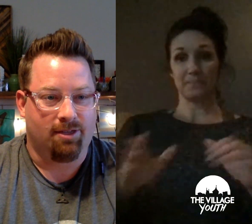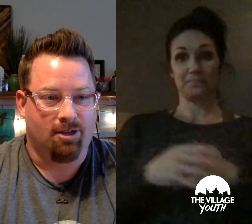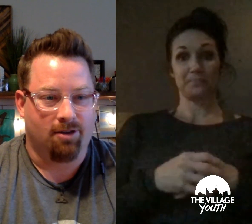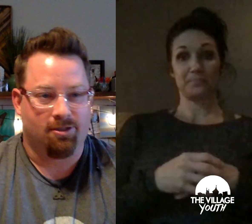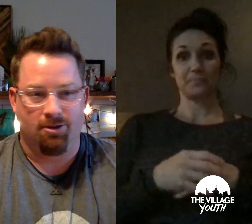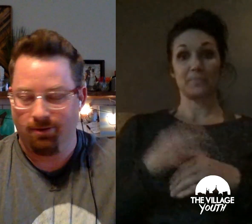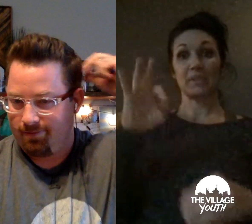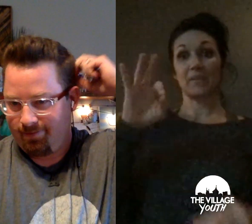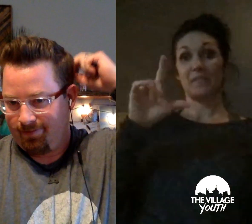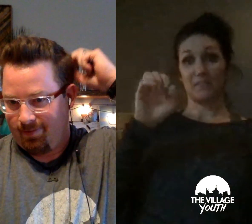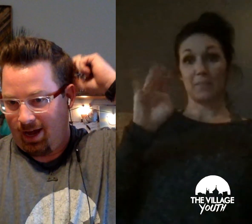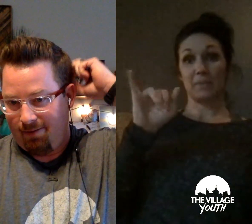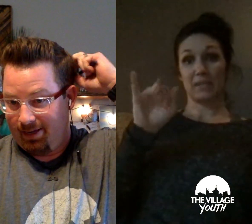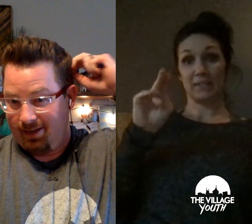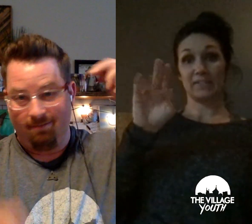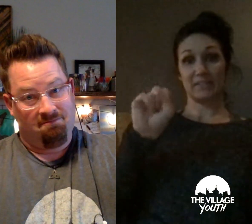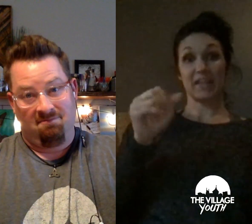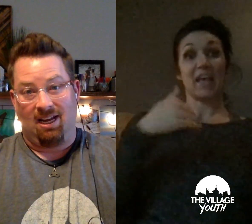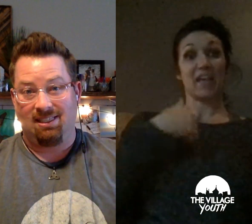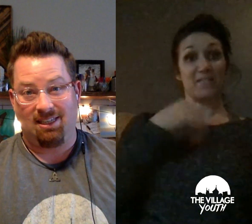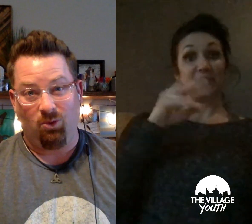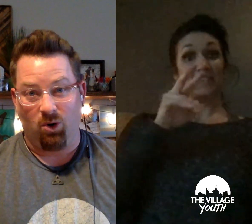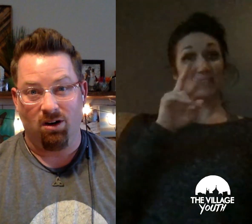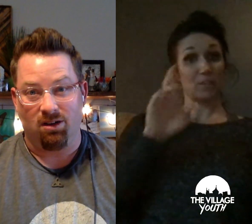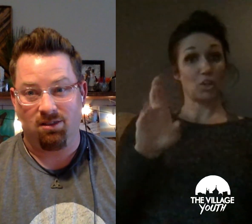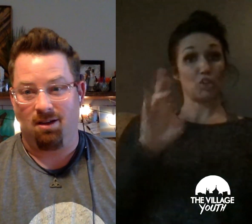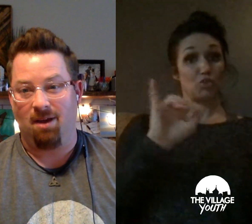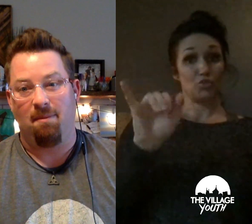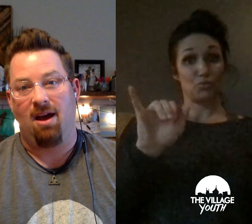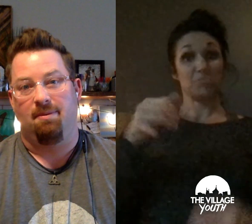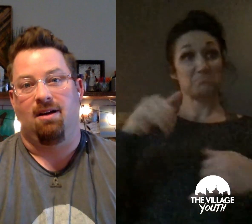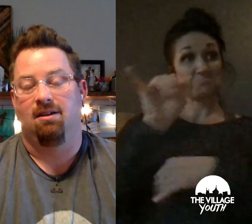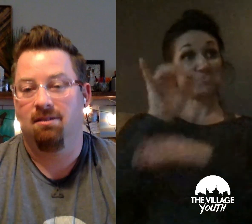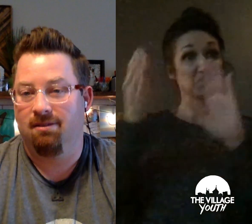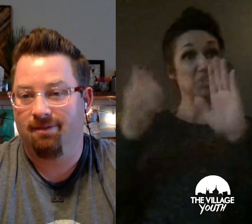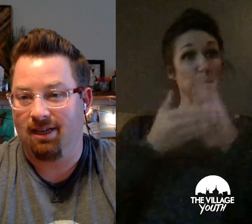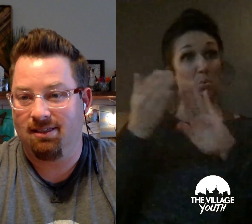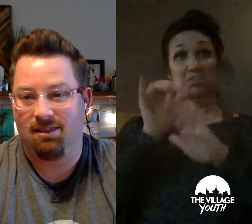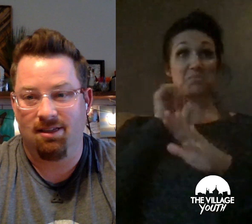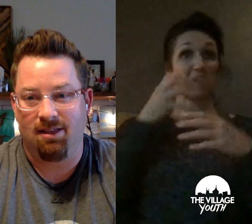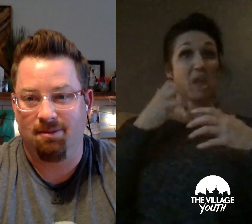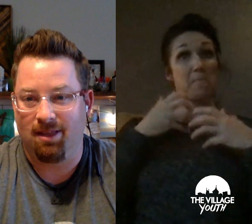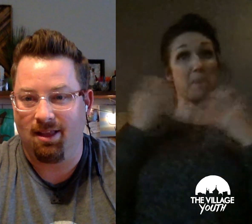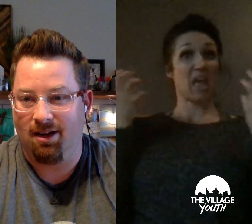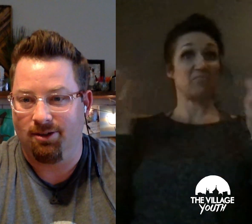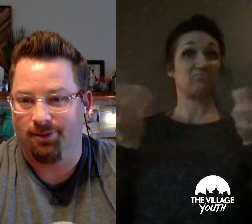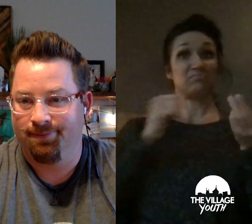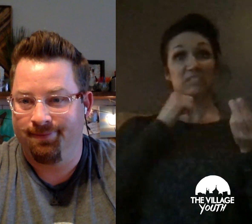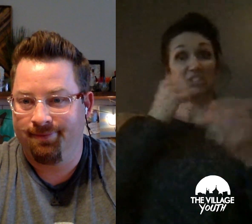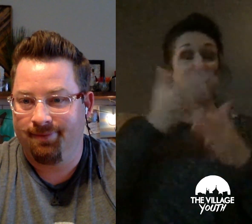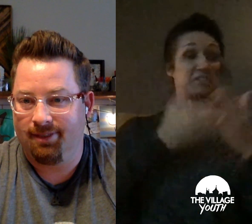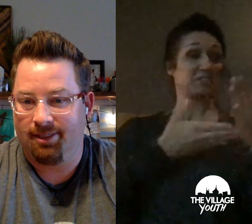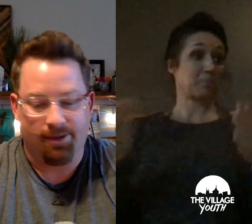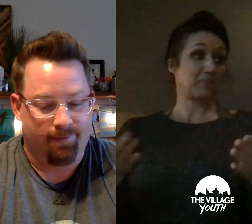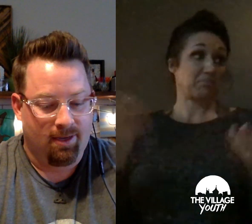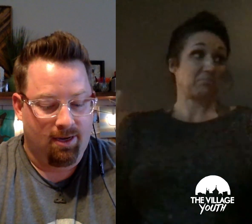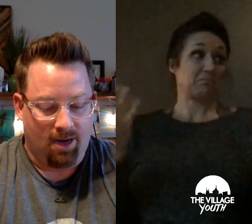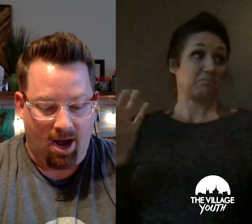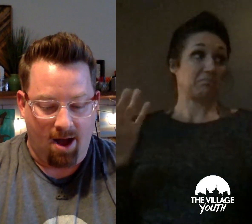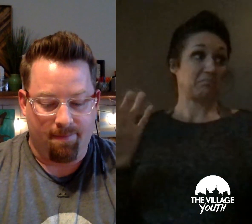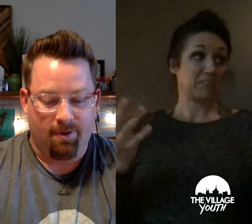Flemings have VCRs too. I mean, it still works. I'm not mad about it. It's just not something that I do.